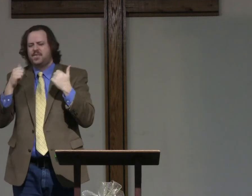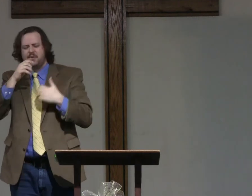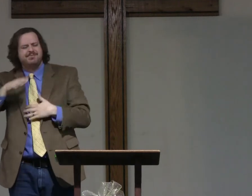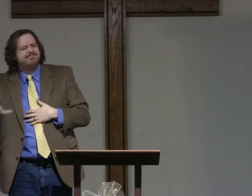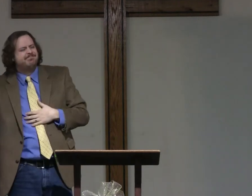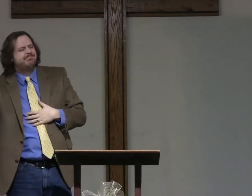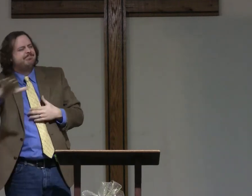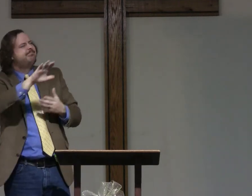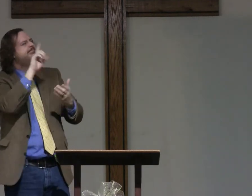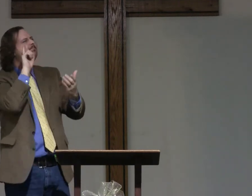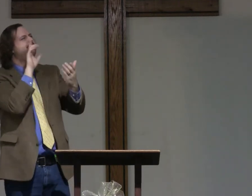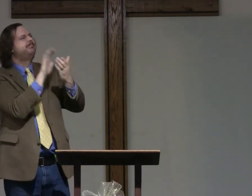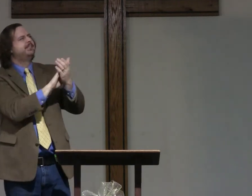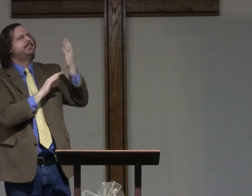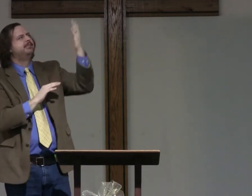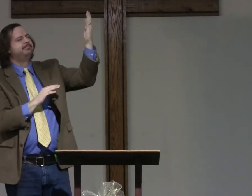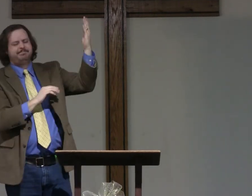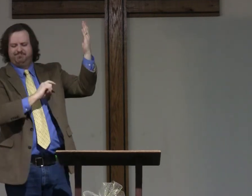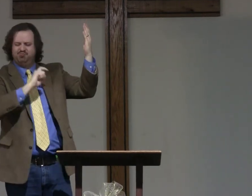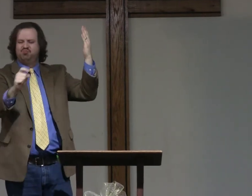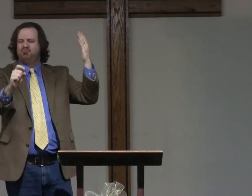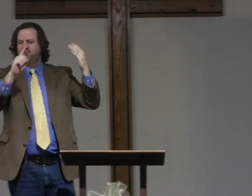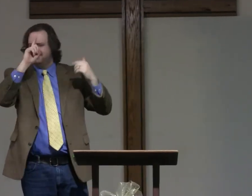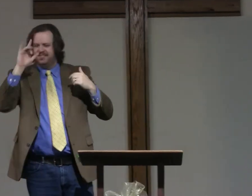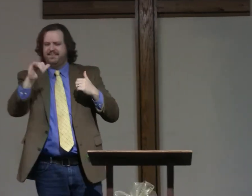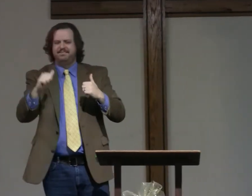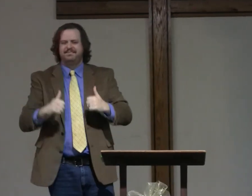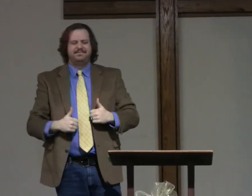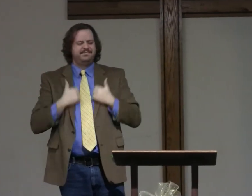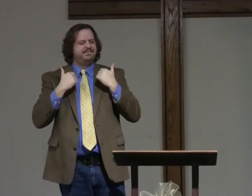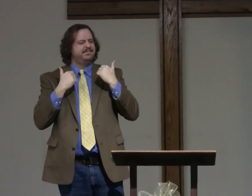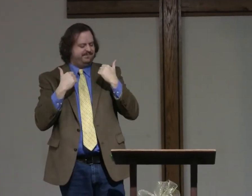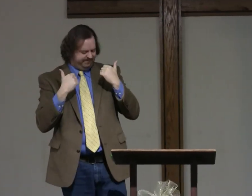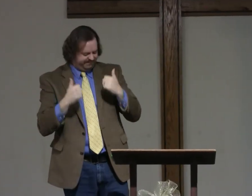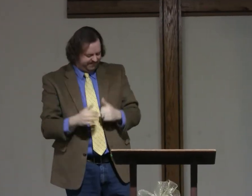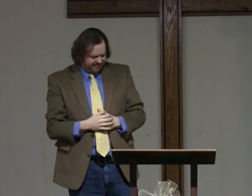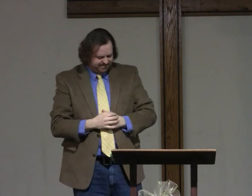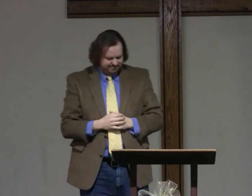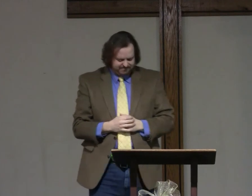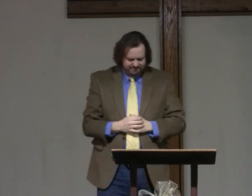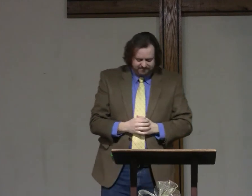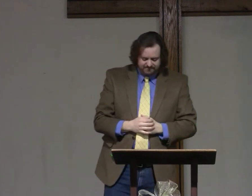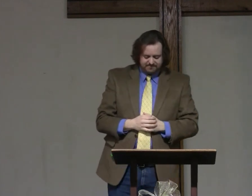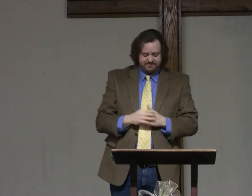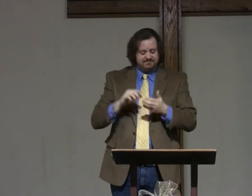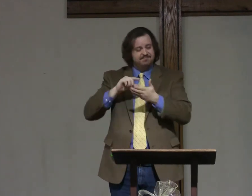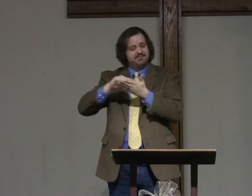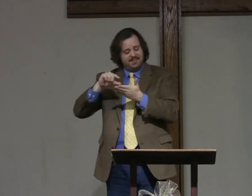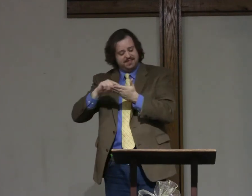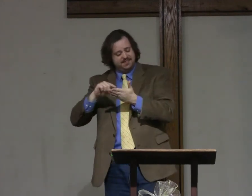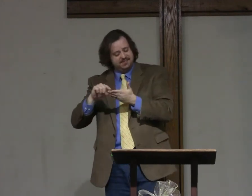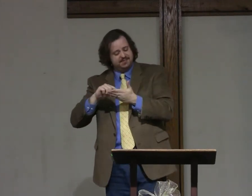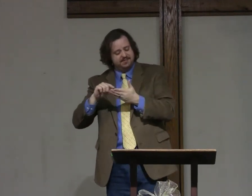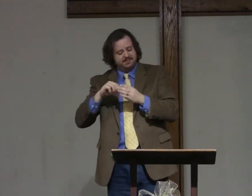Wanted to give us eternal life. So we praise him for those who believe in him and receive eternal